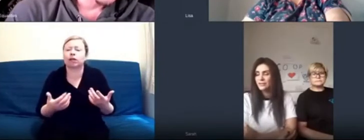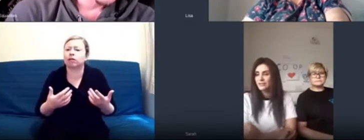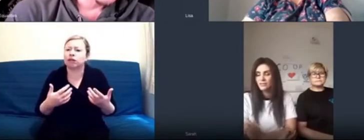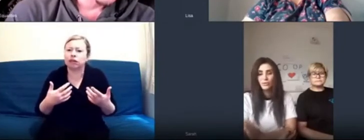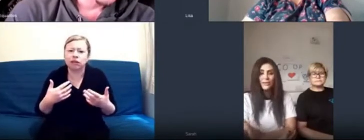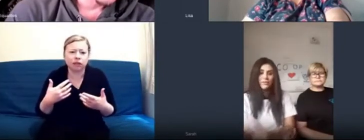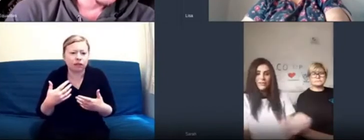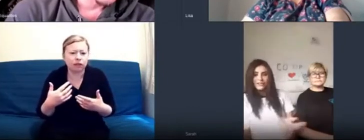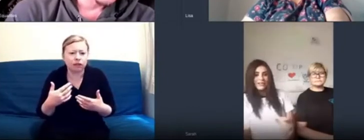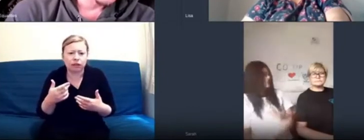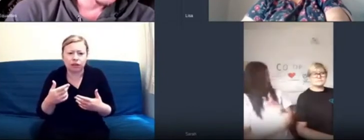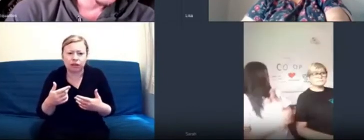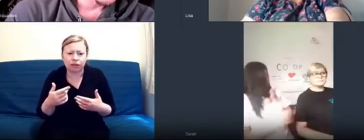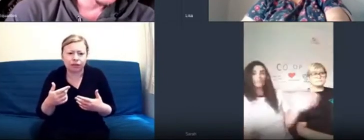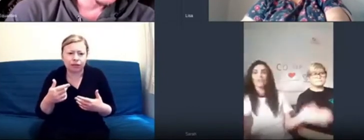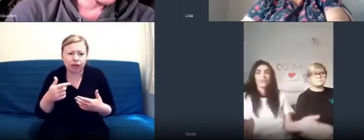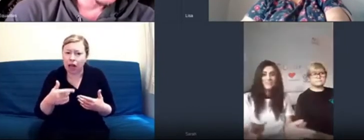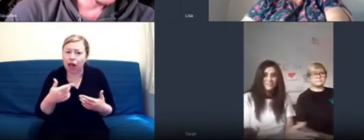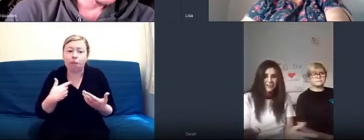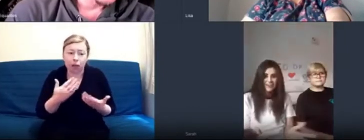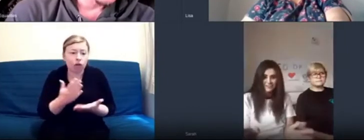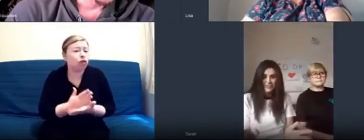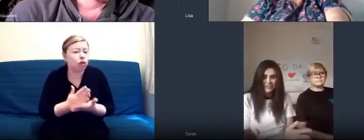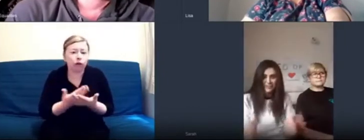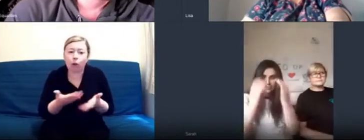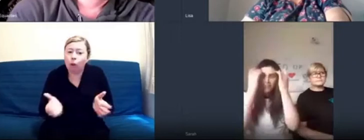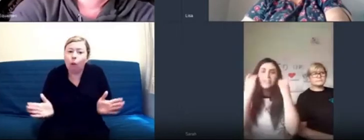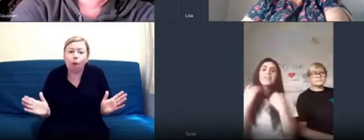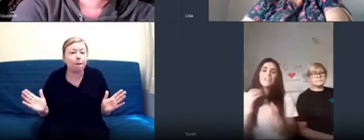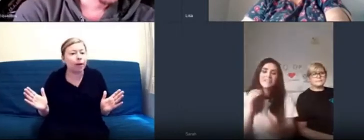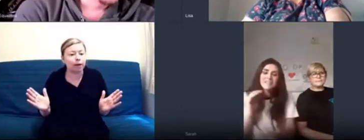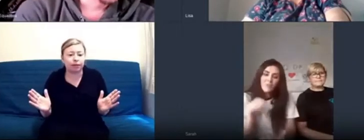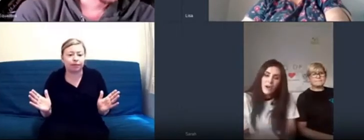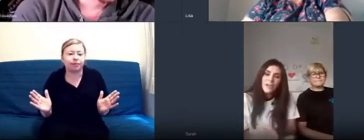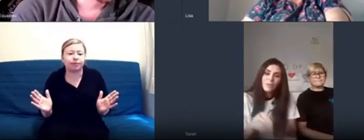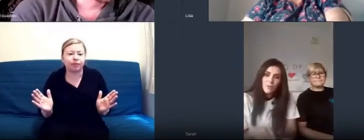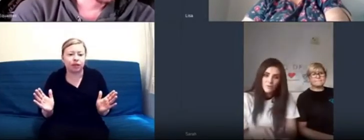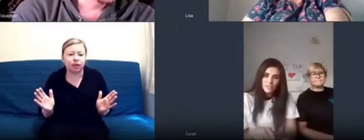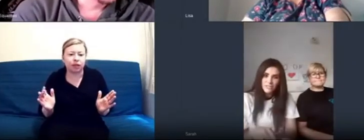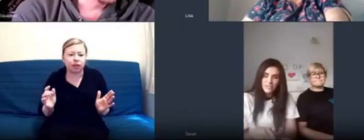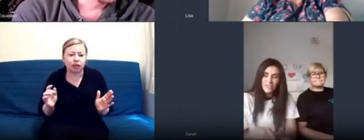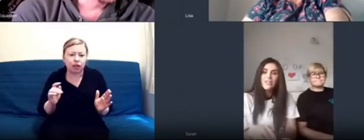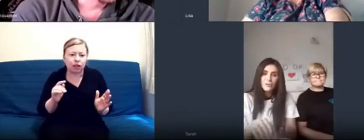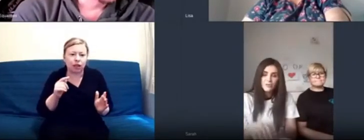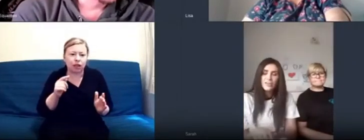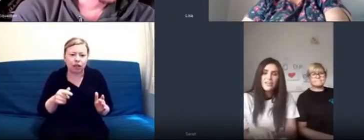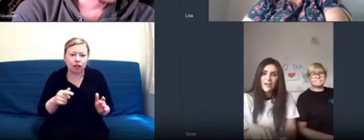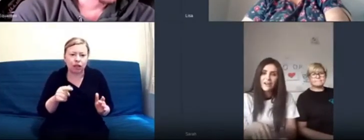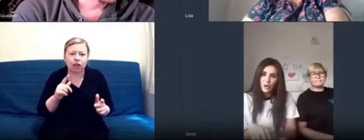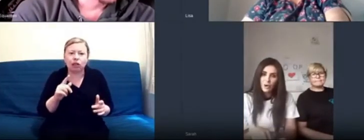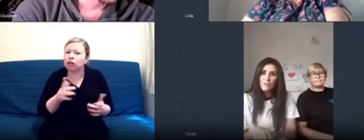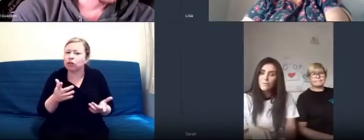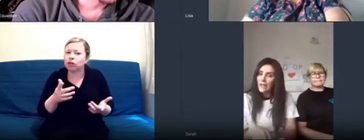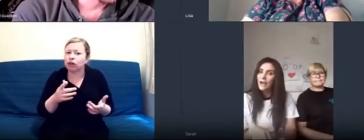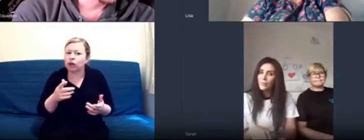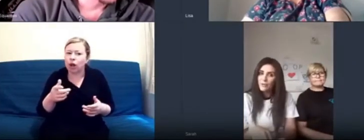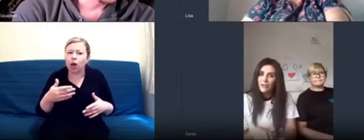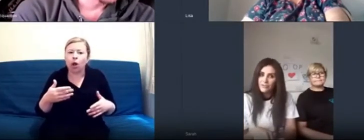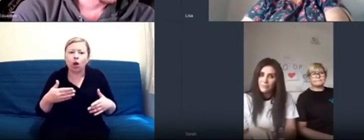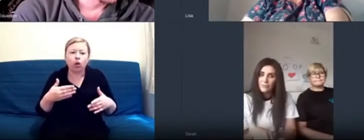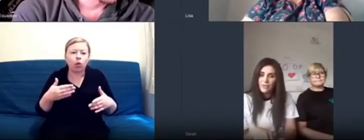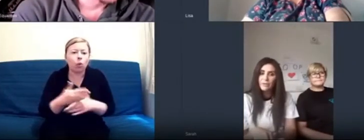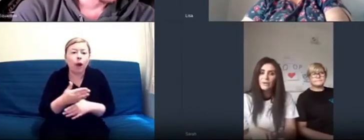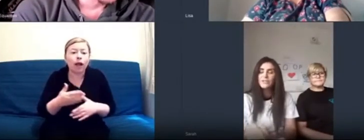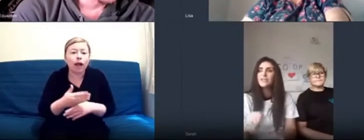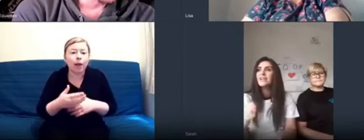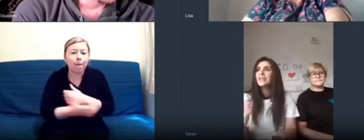away, there's no elephant in any room with us, right, with Shield. It's the work in poverty that are going to get our economy back up and